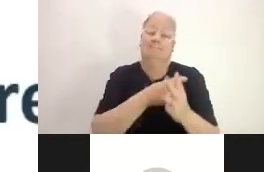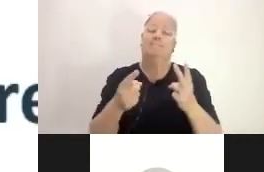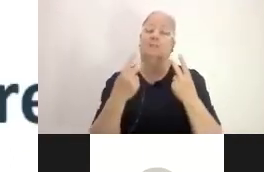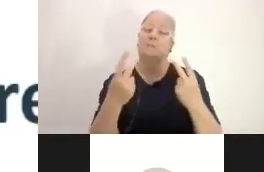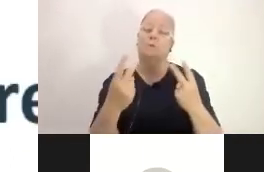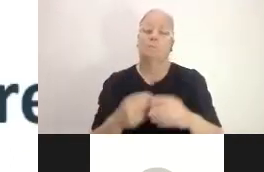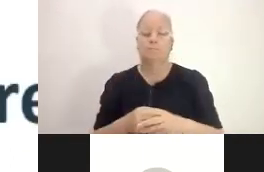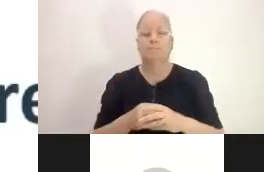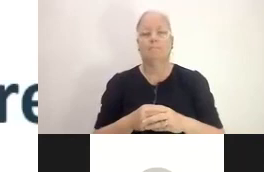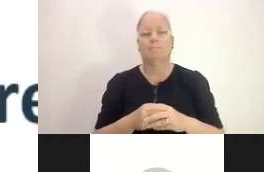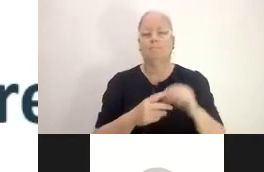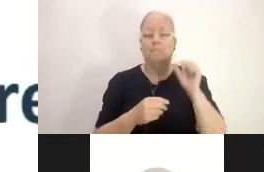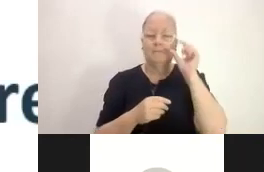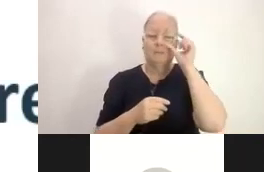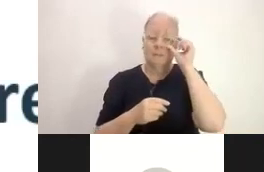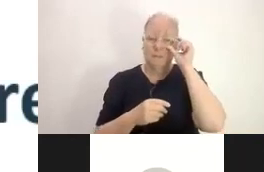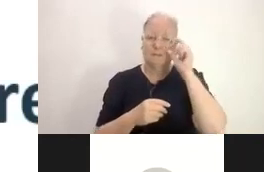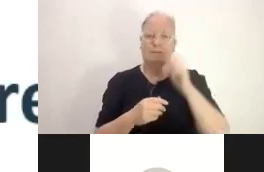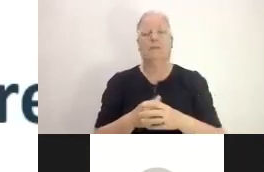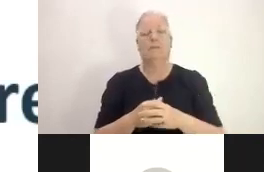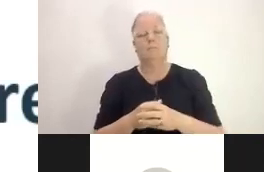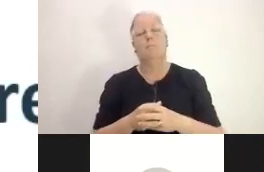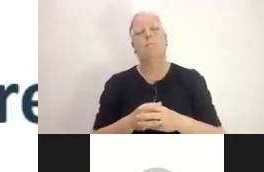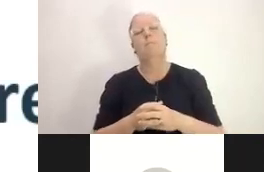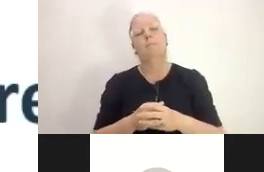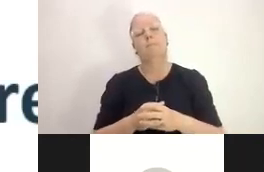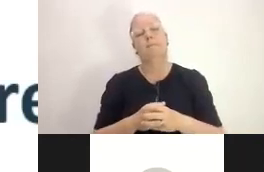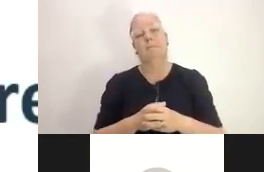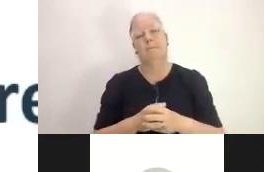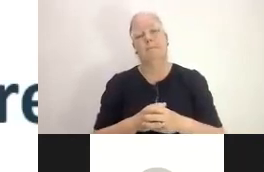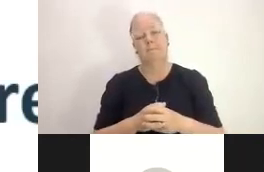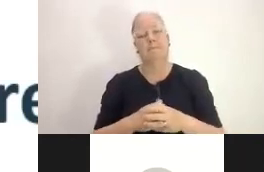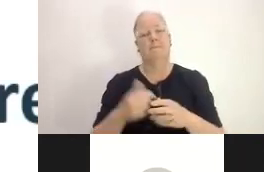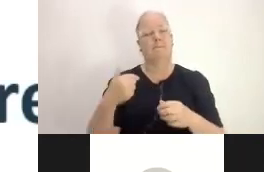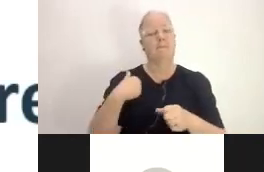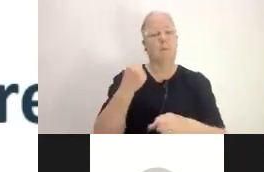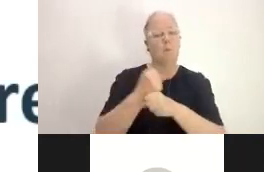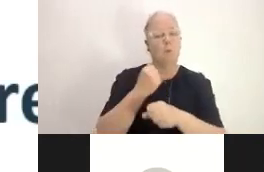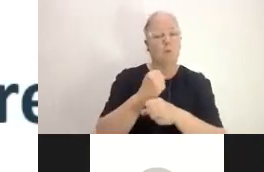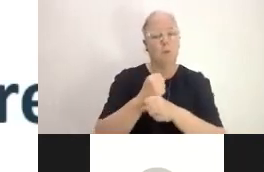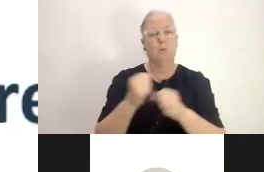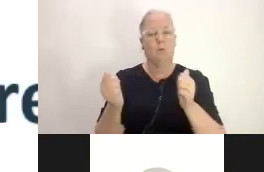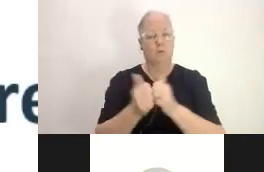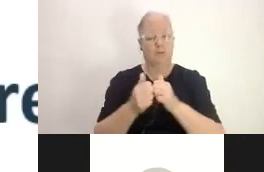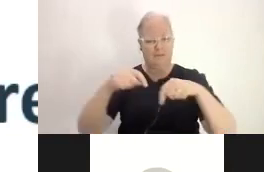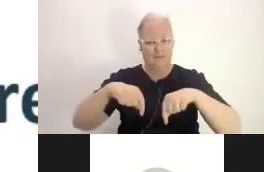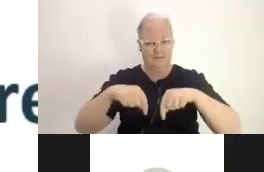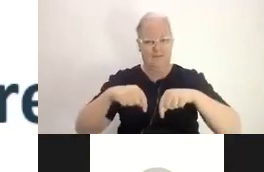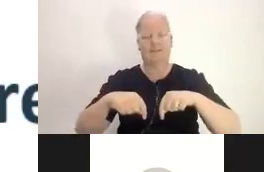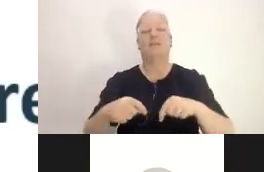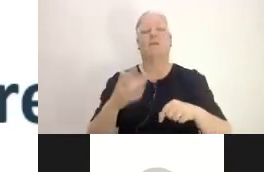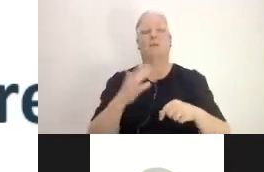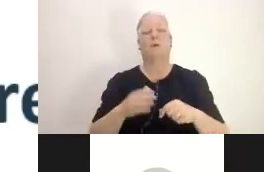So the final way forward. So we are mainly working on the state US commitment to feed into the HIDO